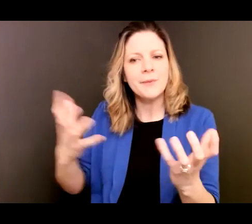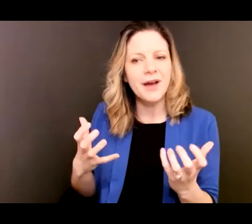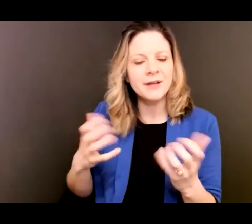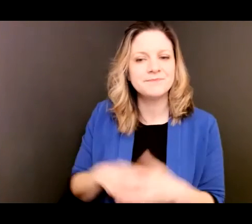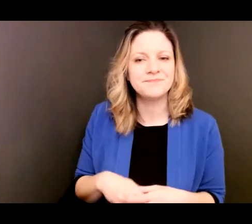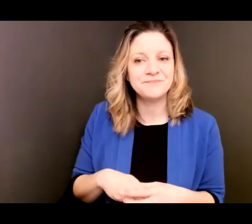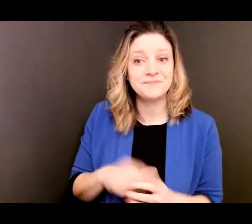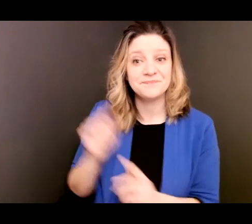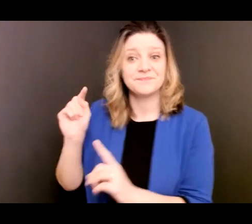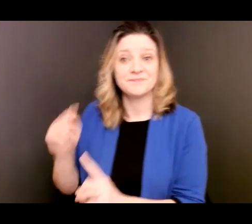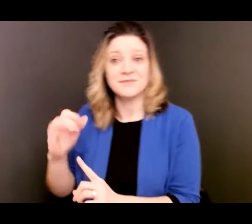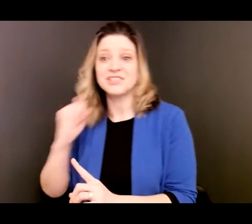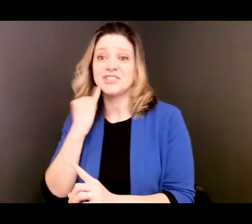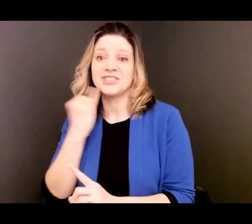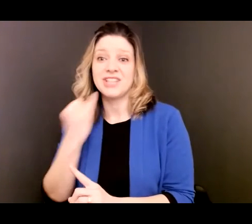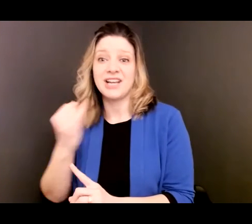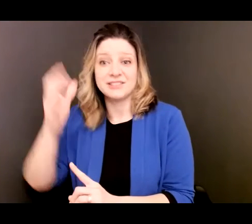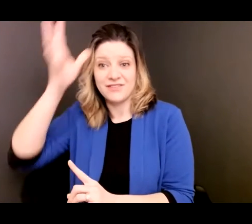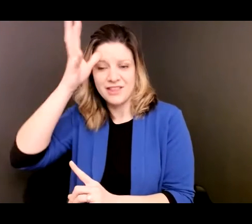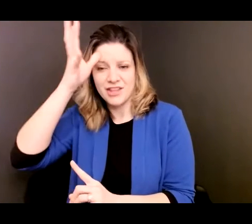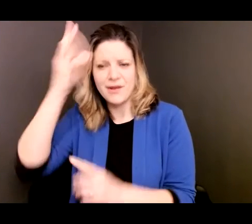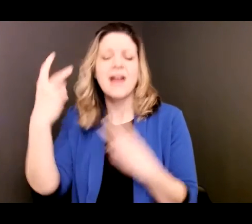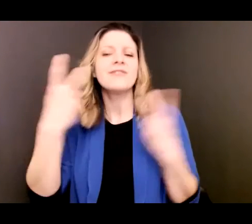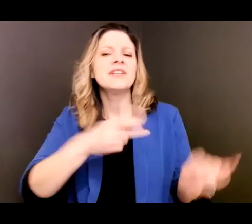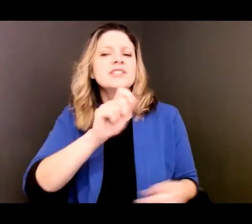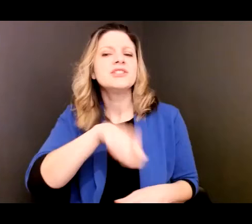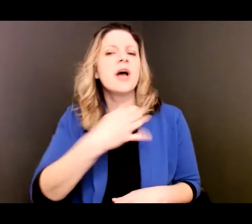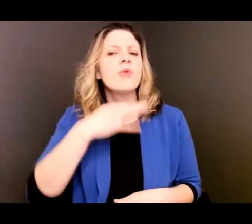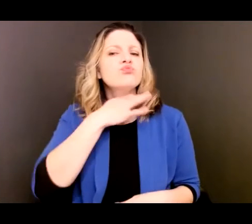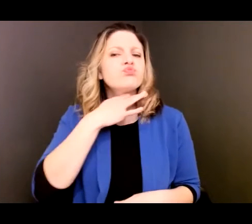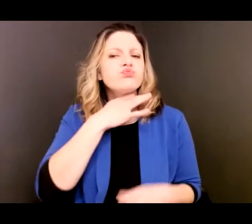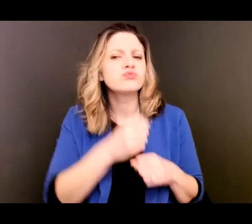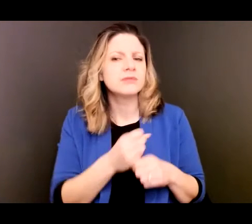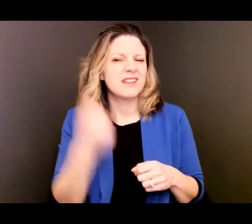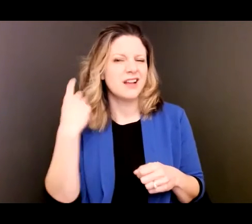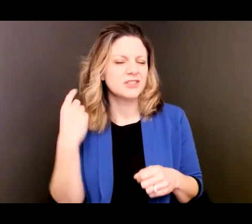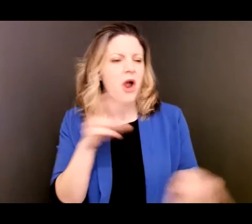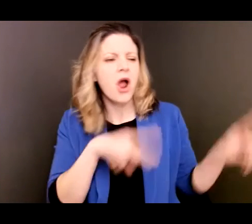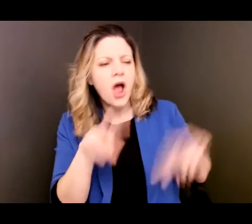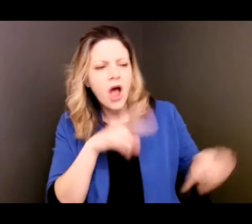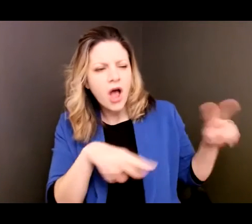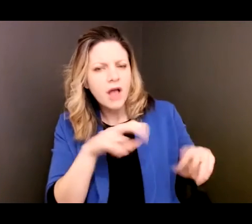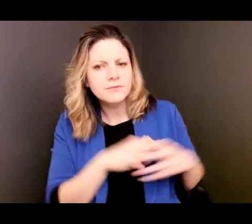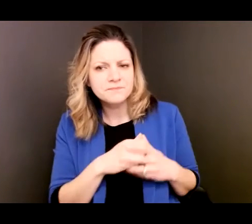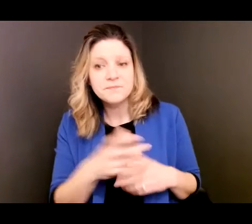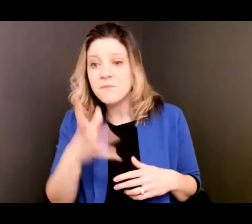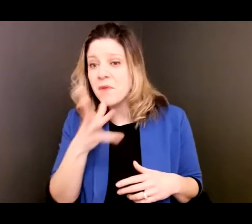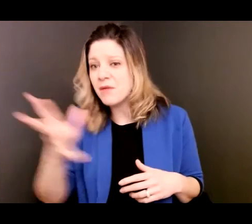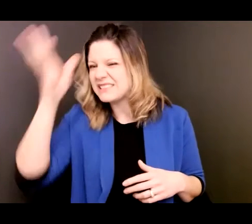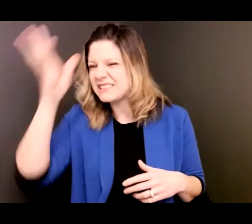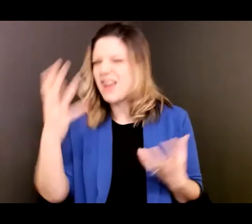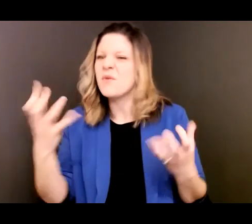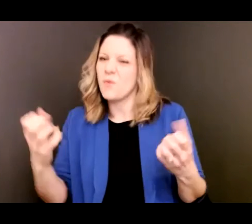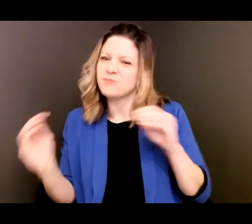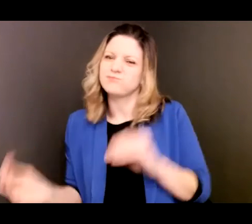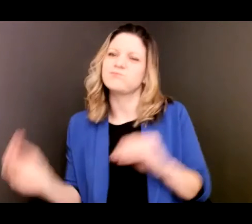John's father had visited Chaplain over a year ago when we had a vacancy, and both parents are in favor of John moving